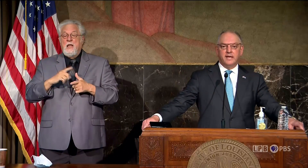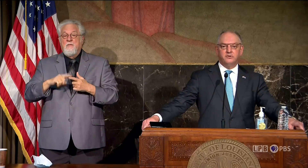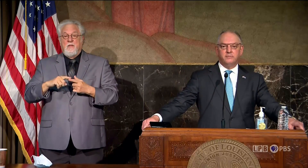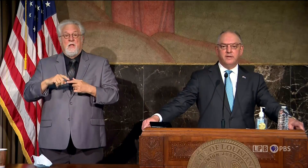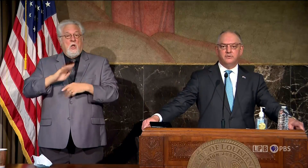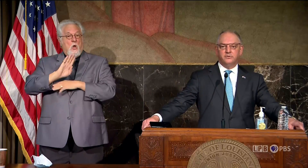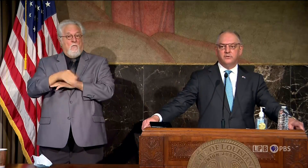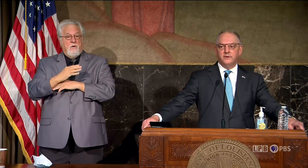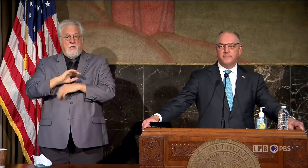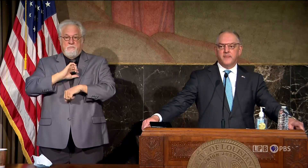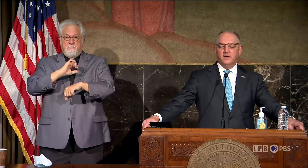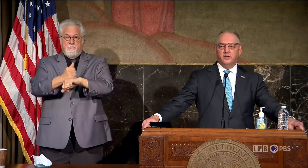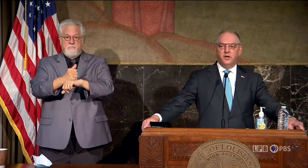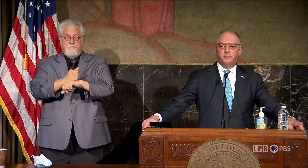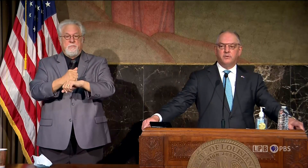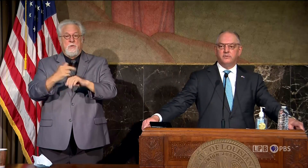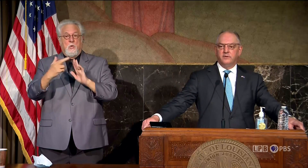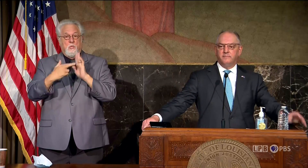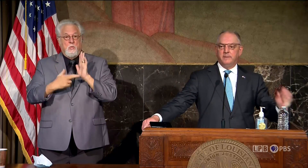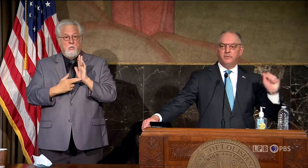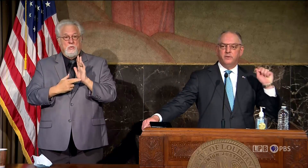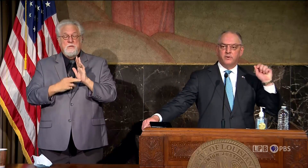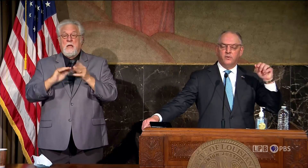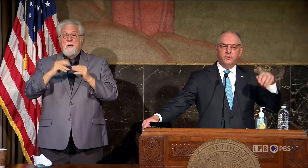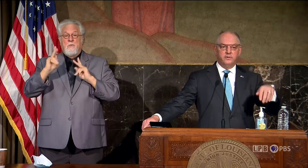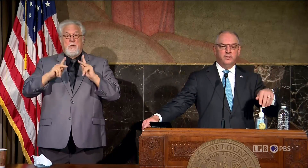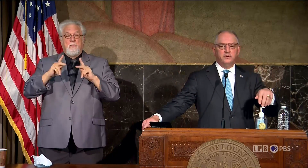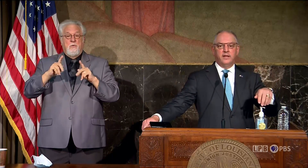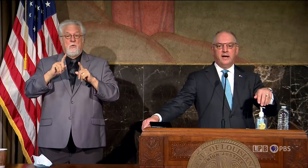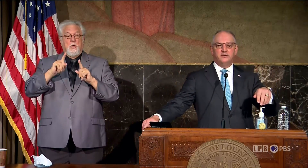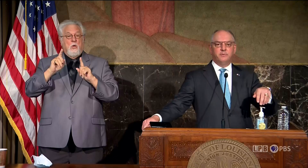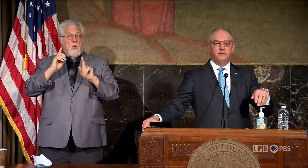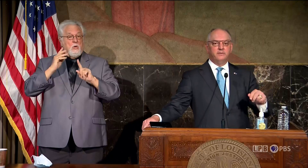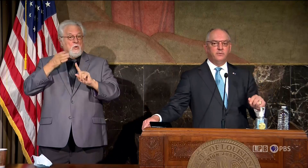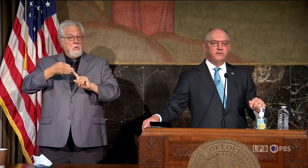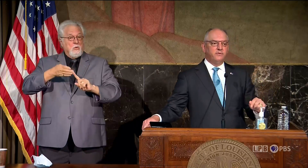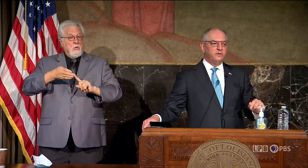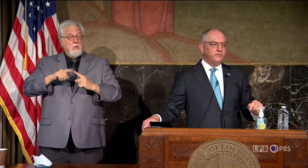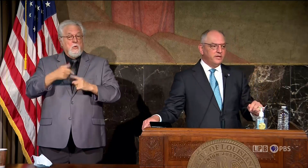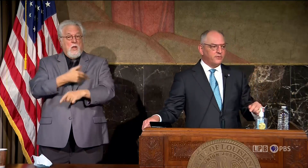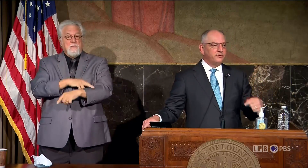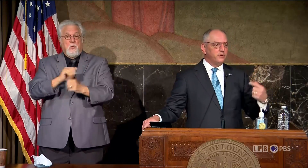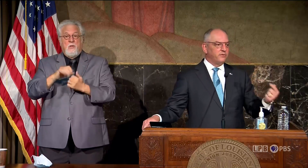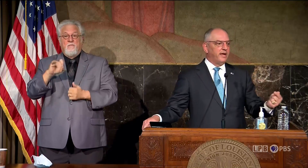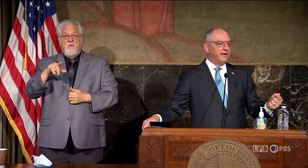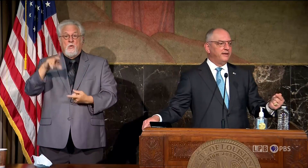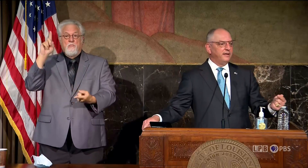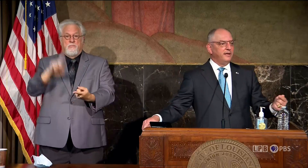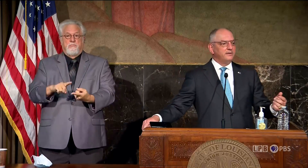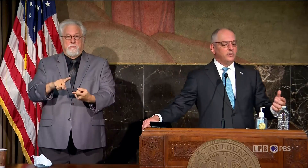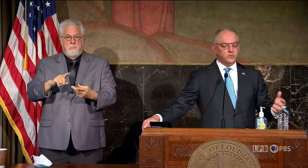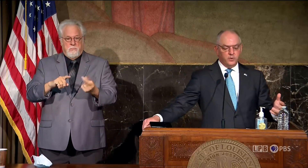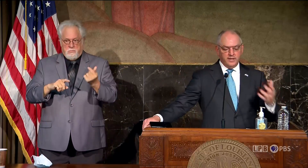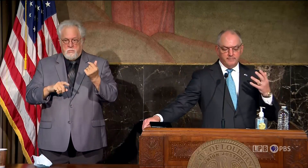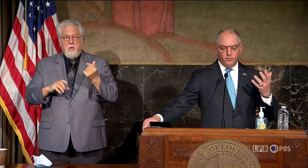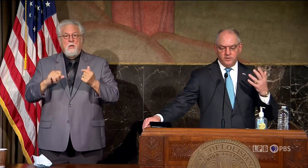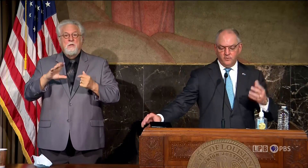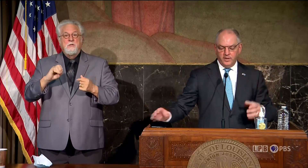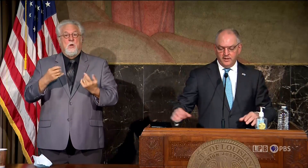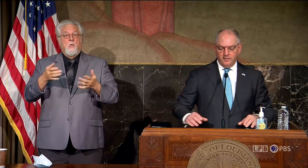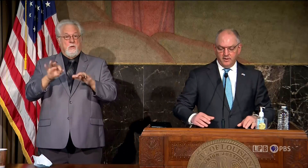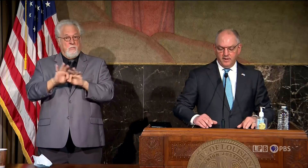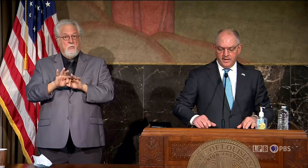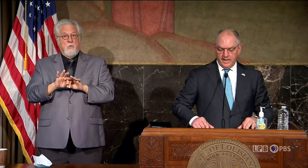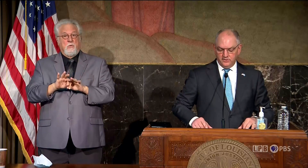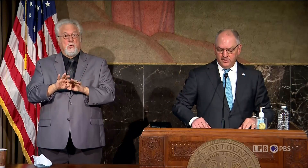these mitigation measures, the numbers of people that were going to the hospital with the flu decreased overnight. So it's really important